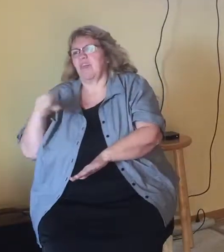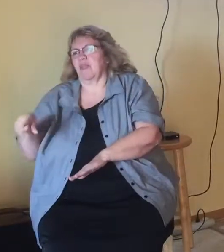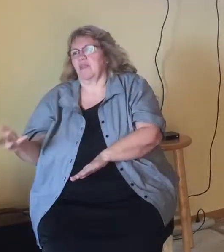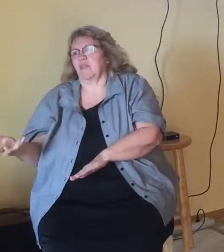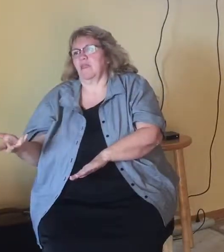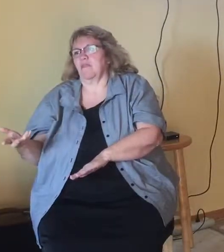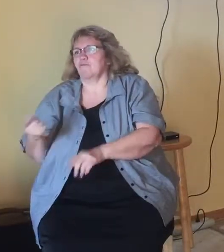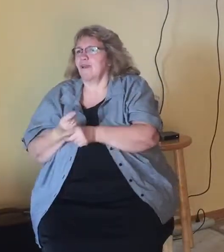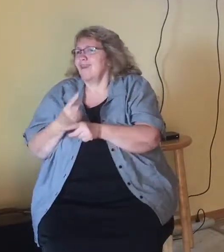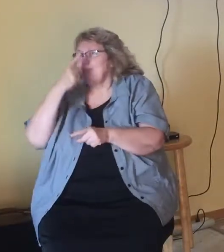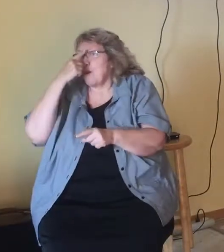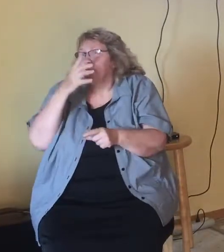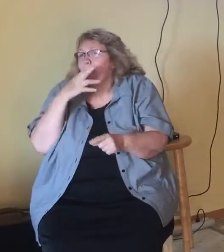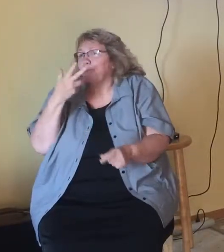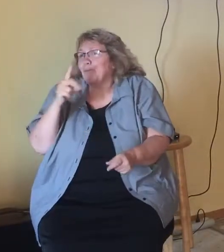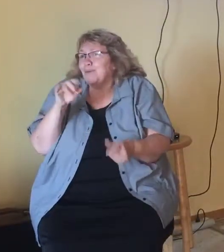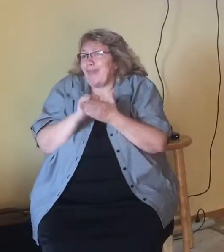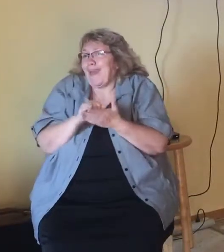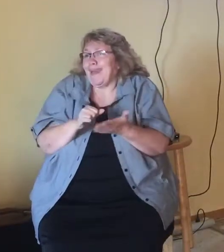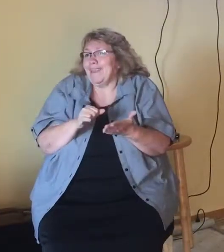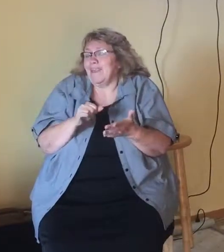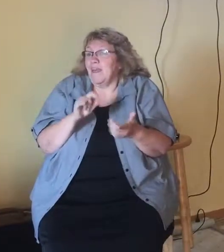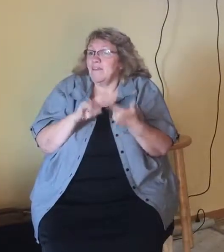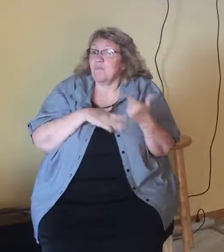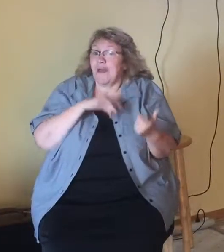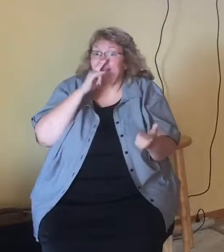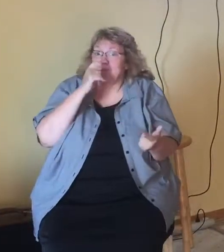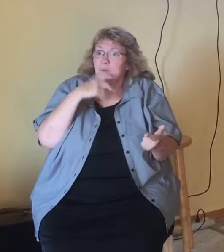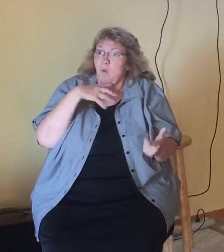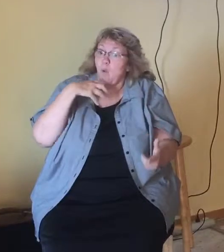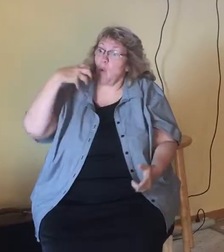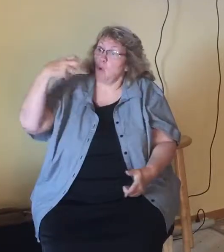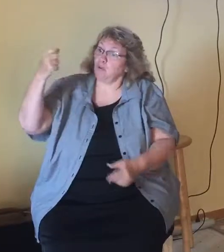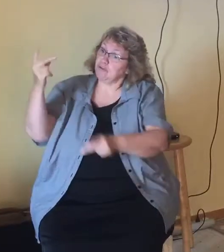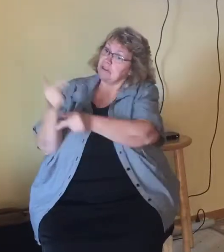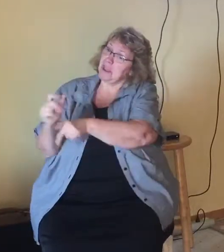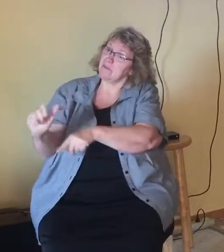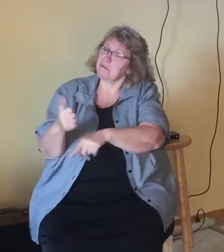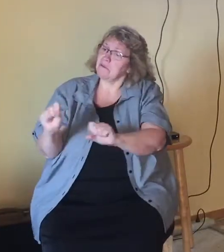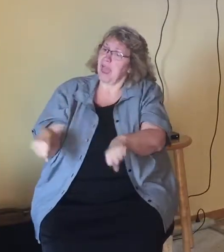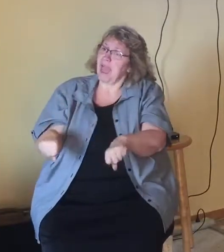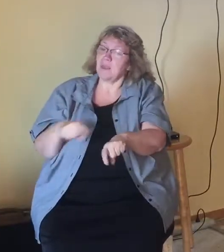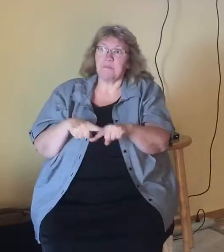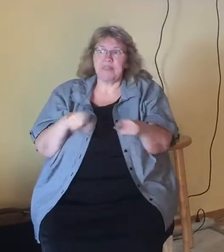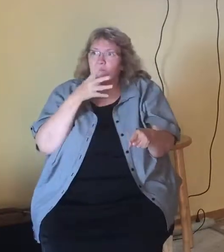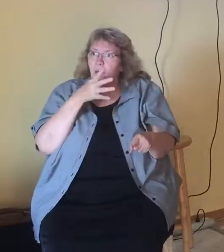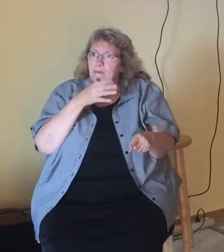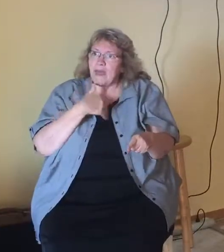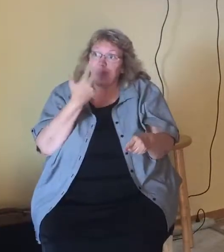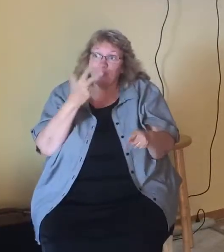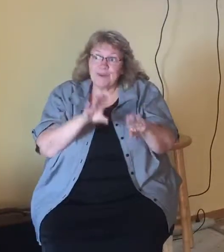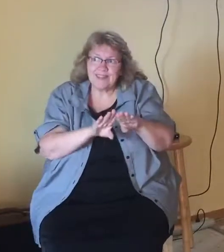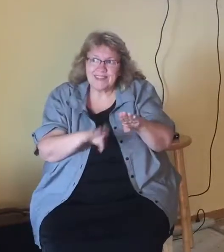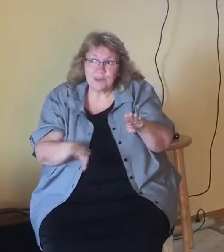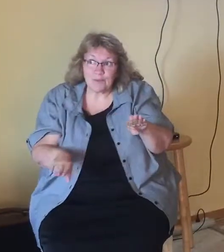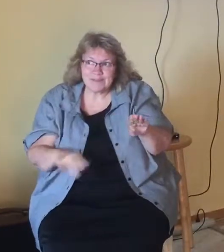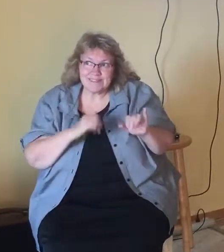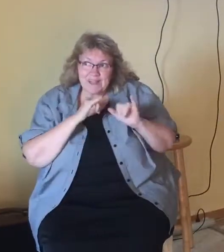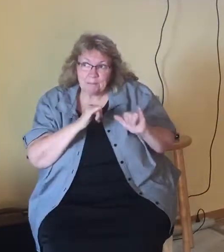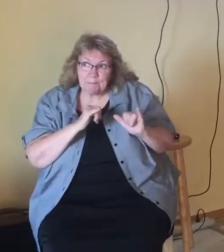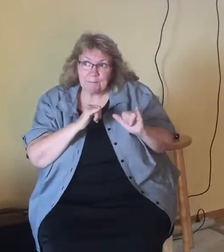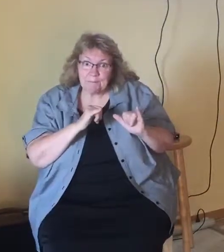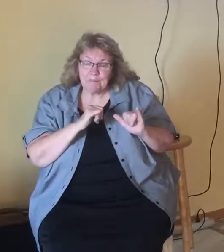thought was being a mom until my kids got older and could take care of themselves more. But this mom, she had 3 little ones, and